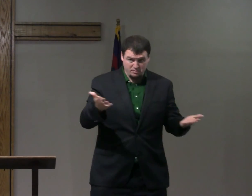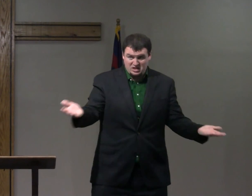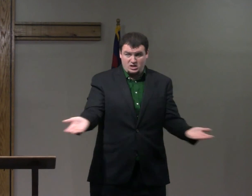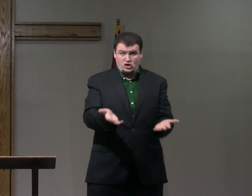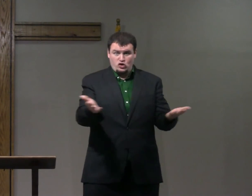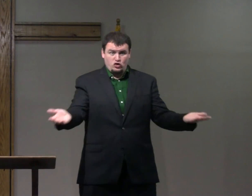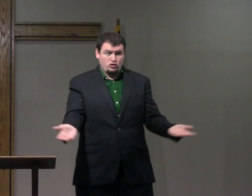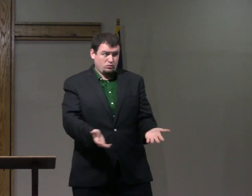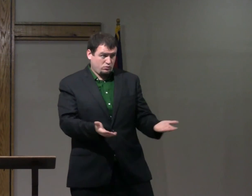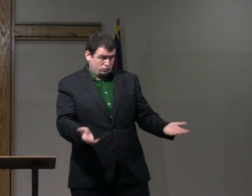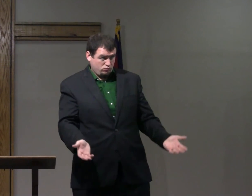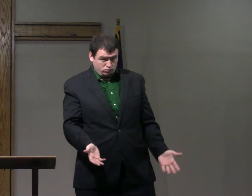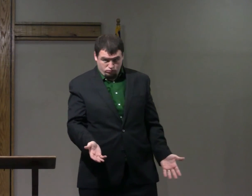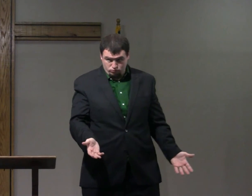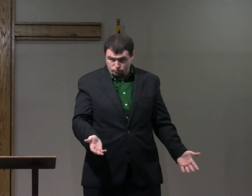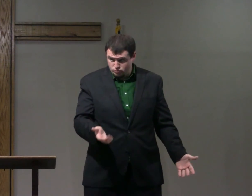My fourth question.